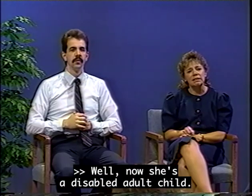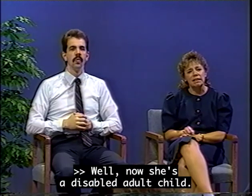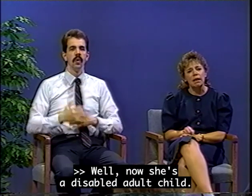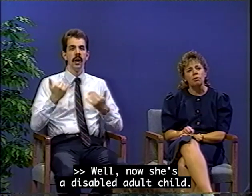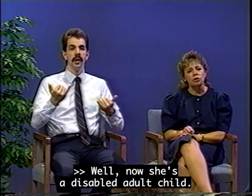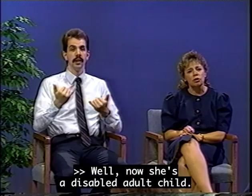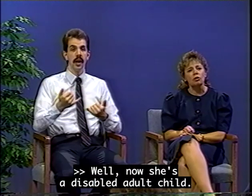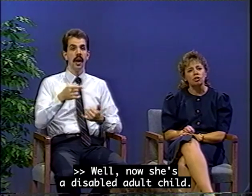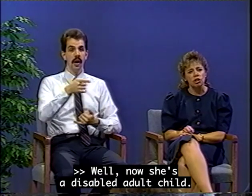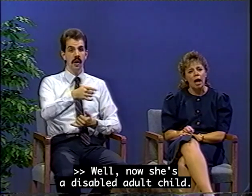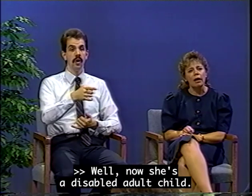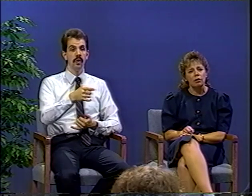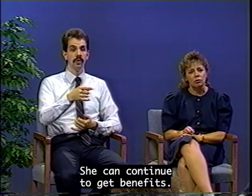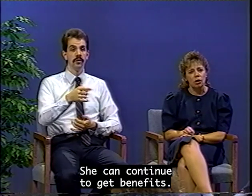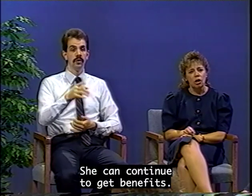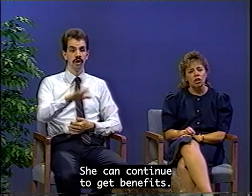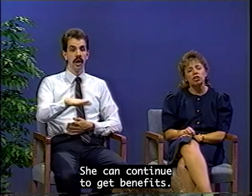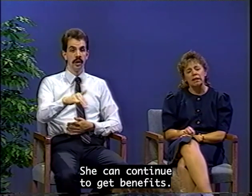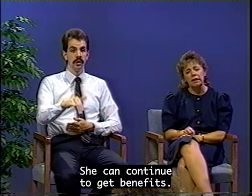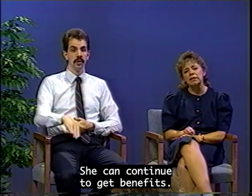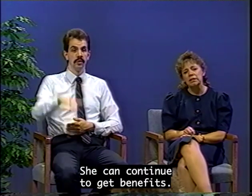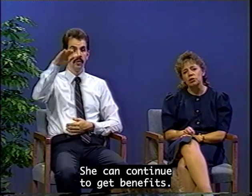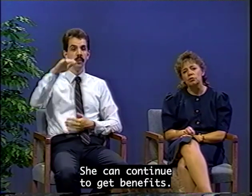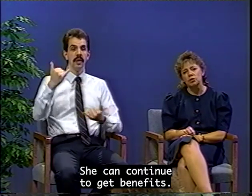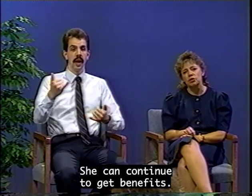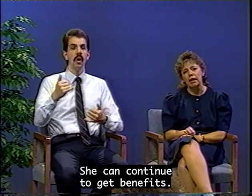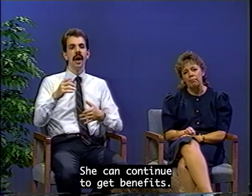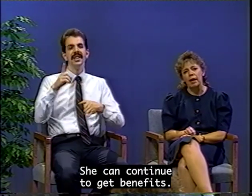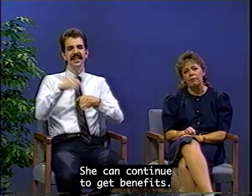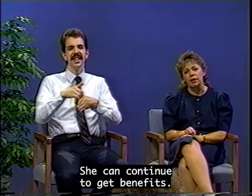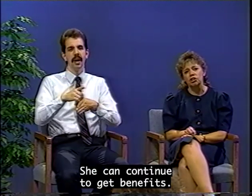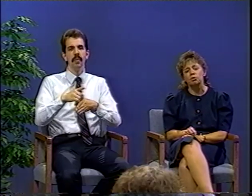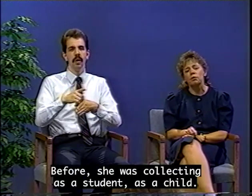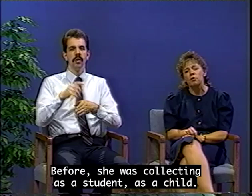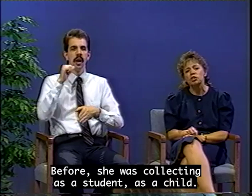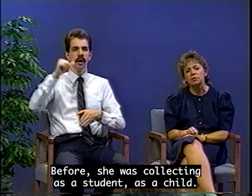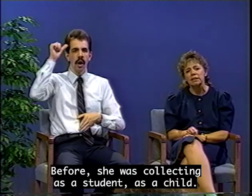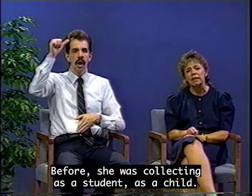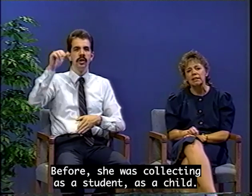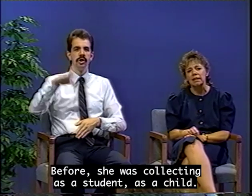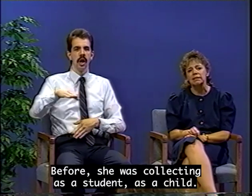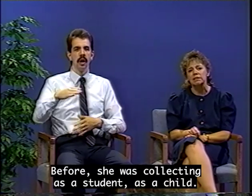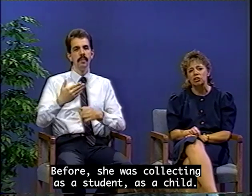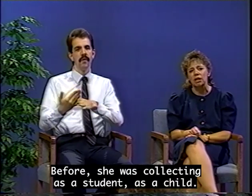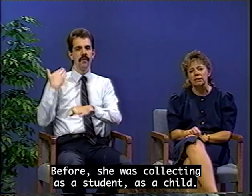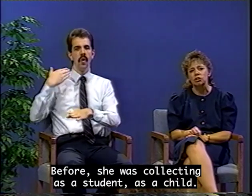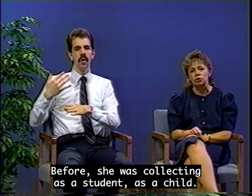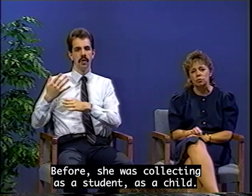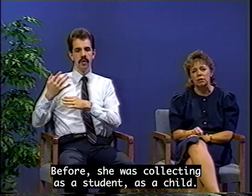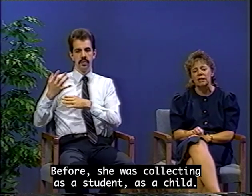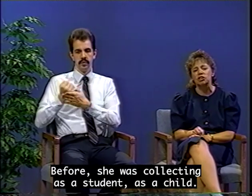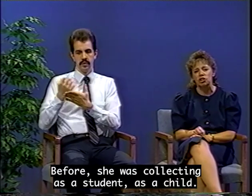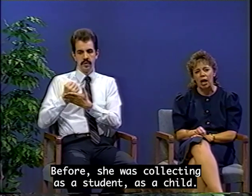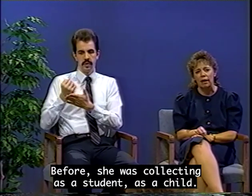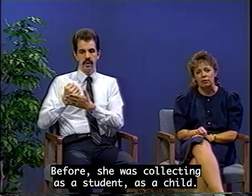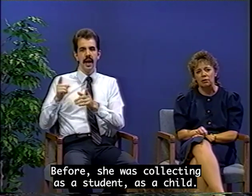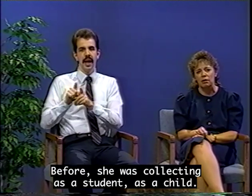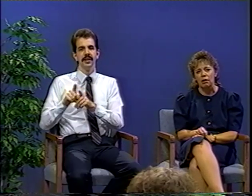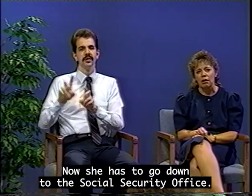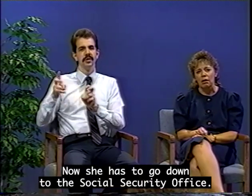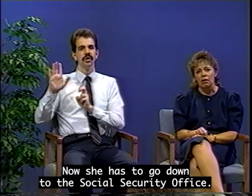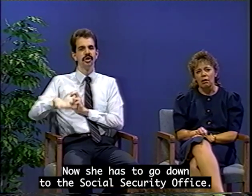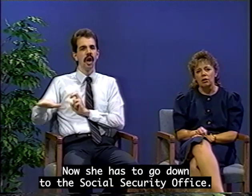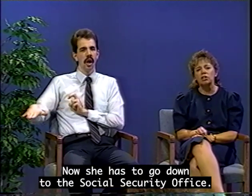she's a disabled adult child. She can continue to get benefits. Before she was collecting as a student, as a